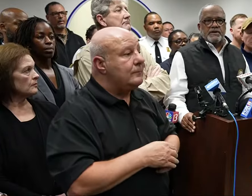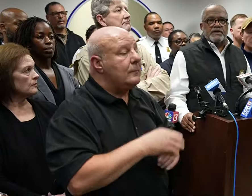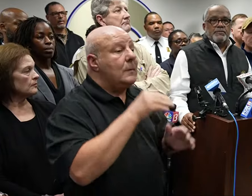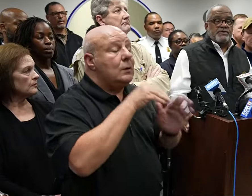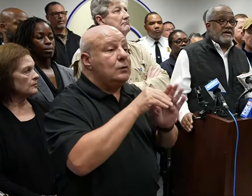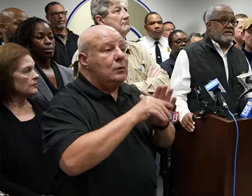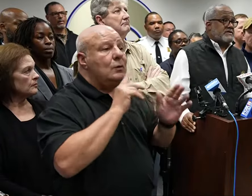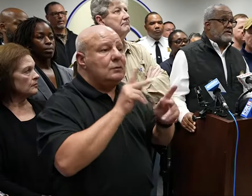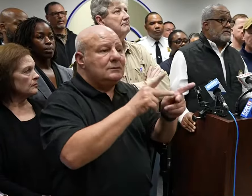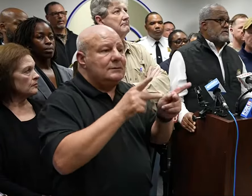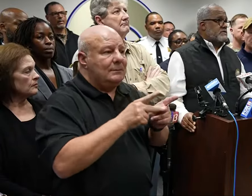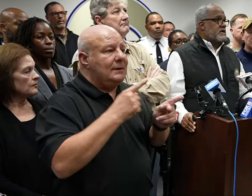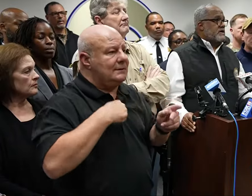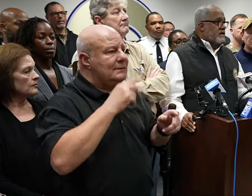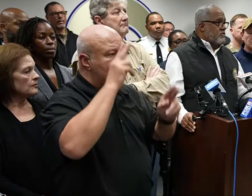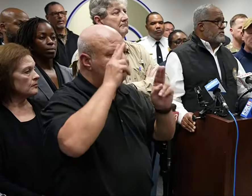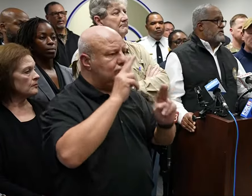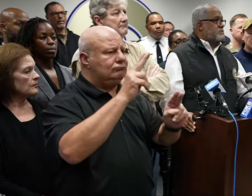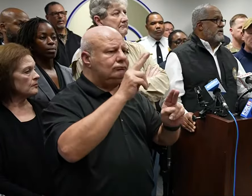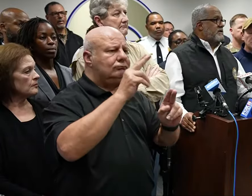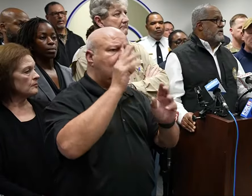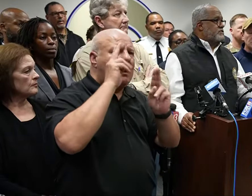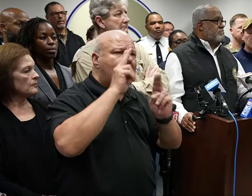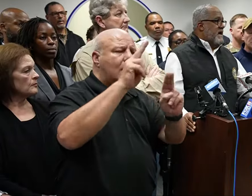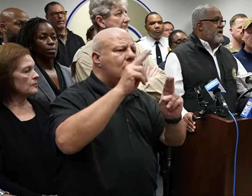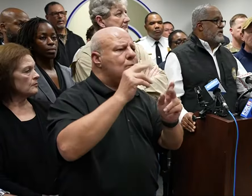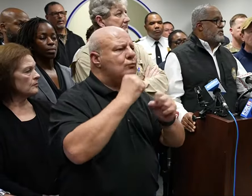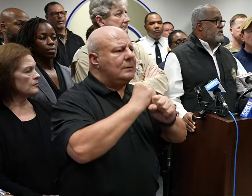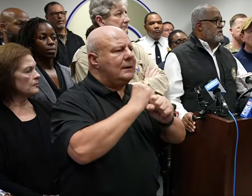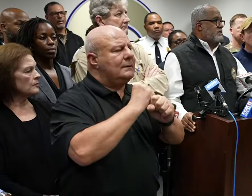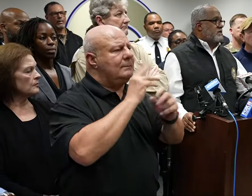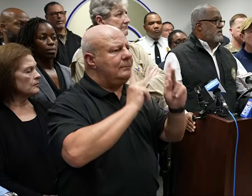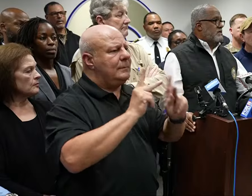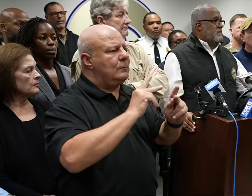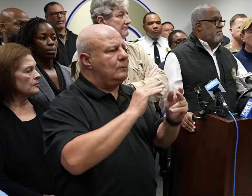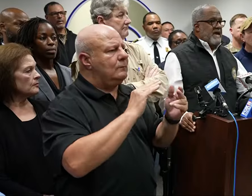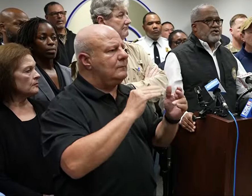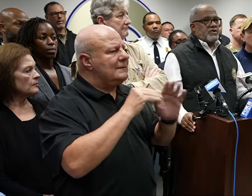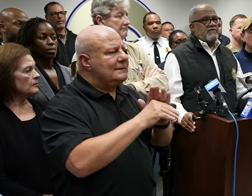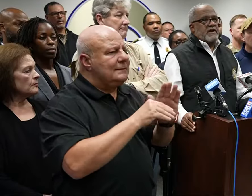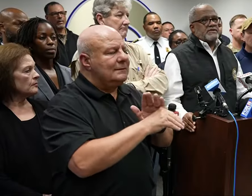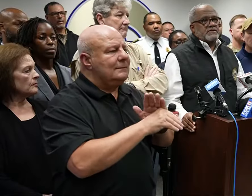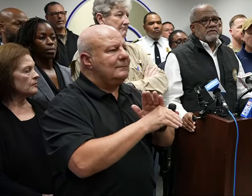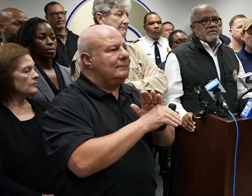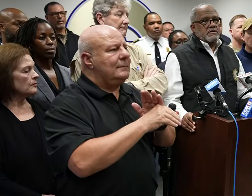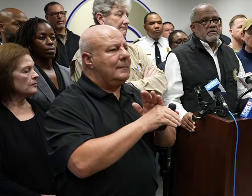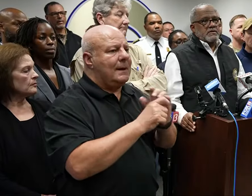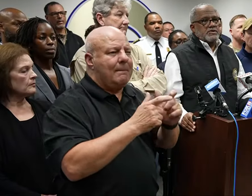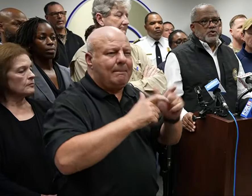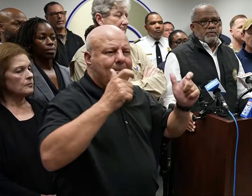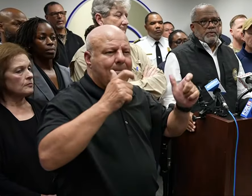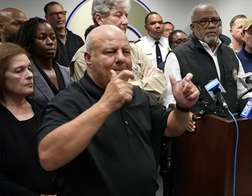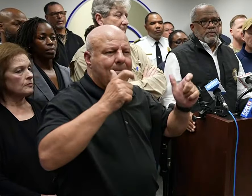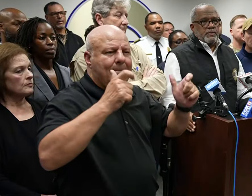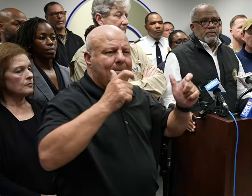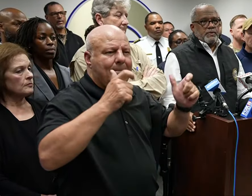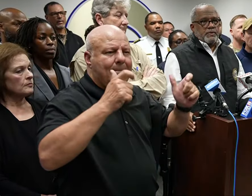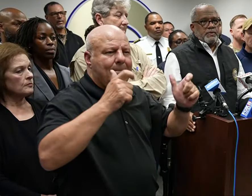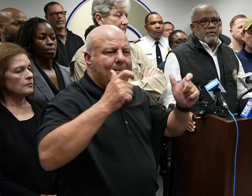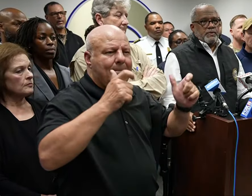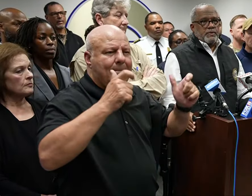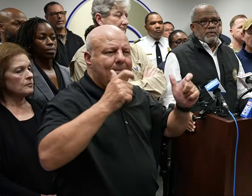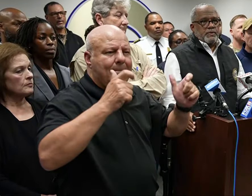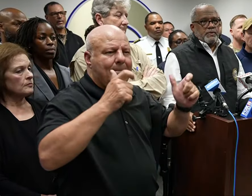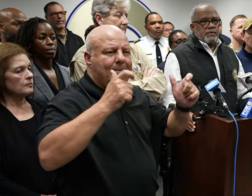its ability to protect its citizens, that heralds its ability to manage major events, Super Bowl, Sugar